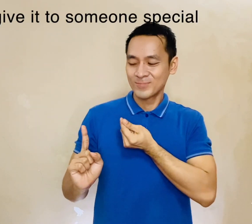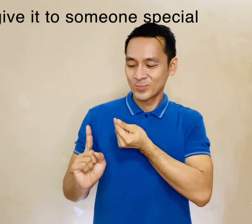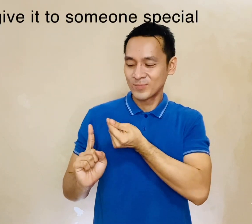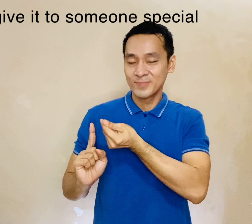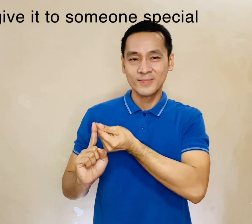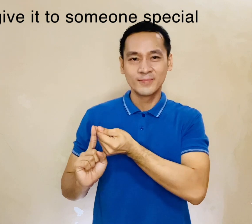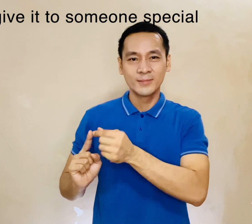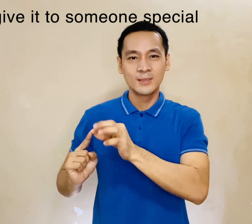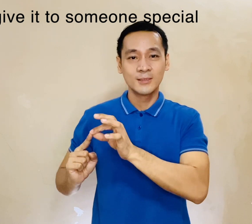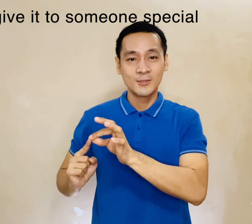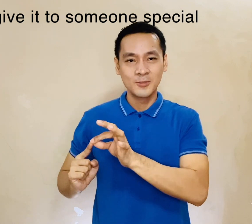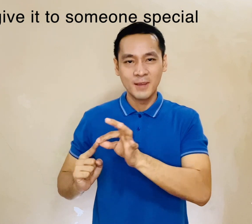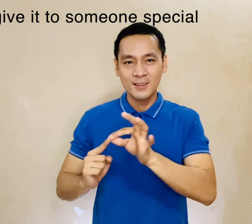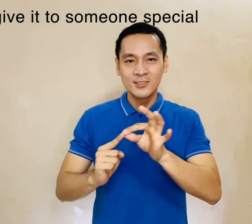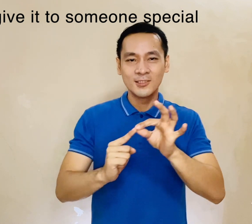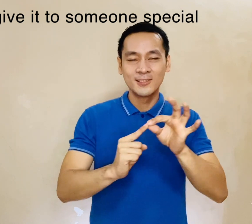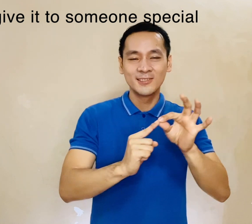it to someone special